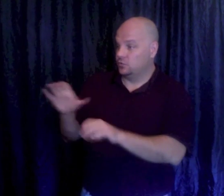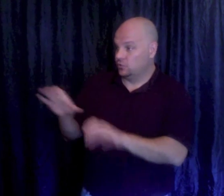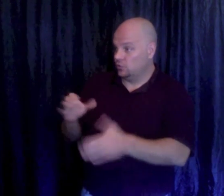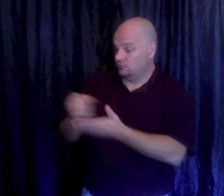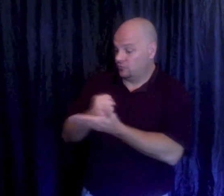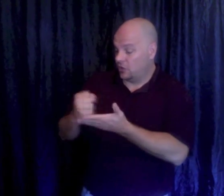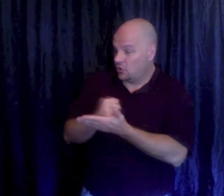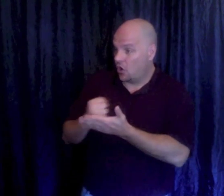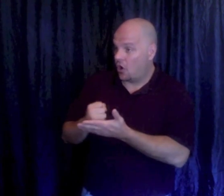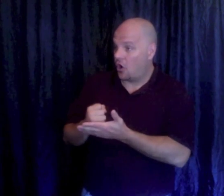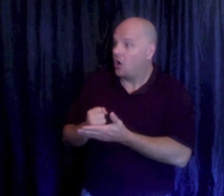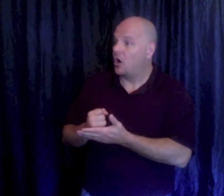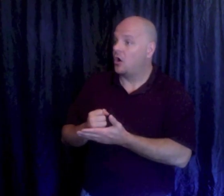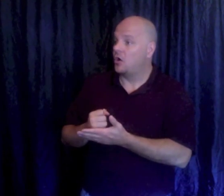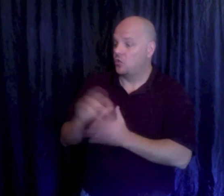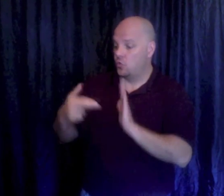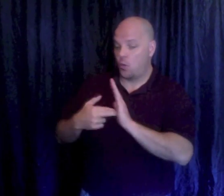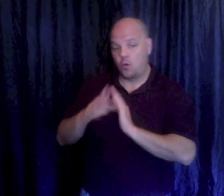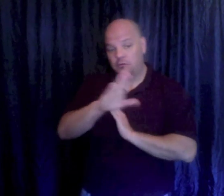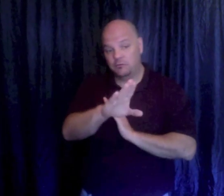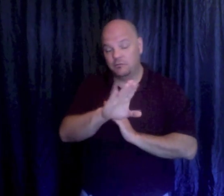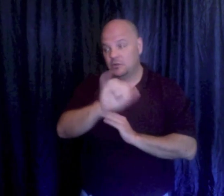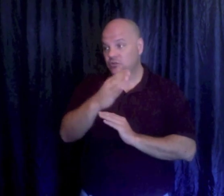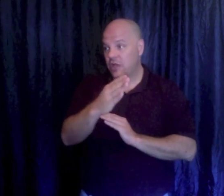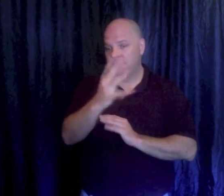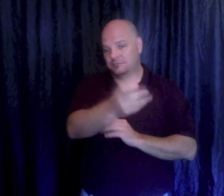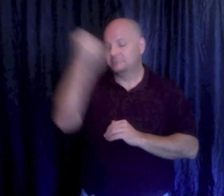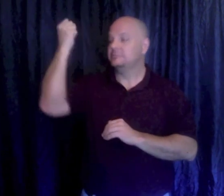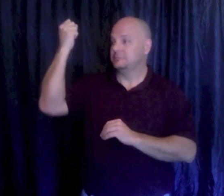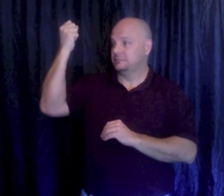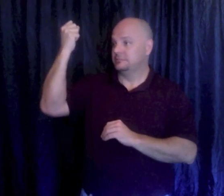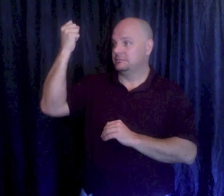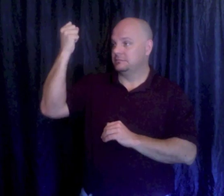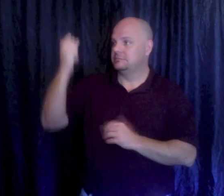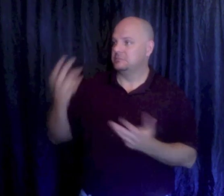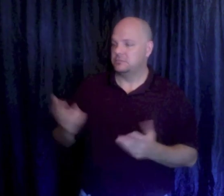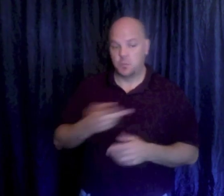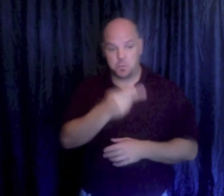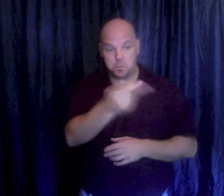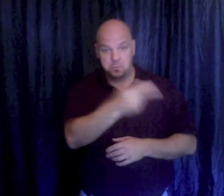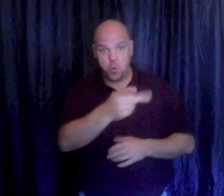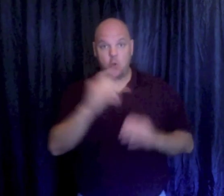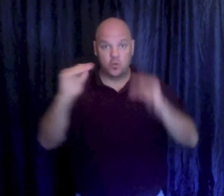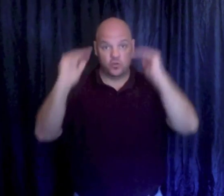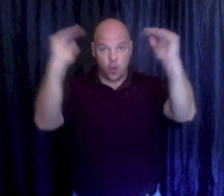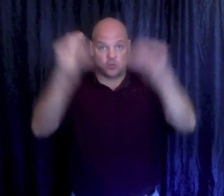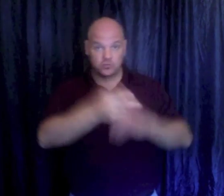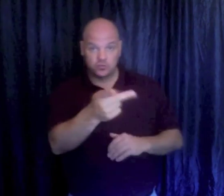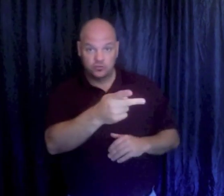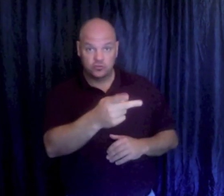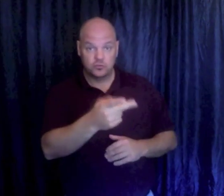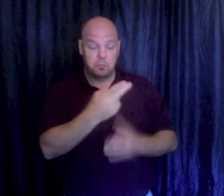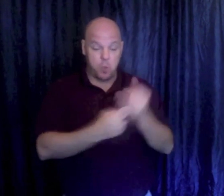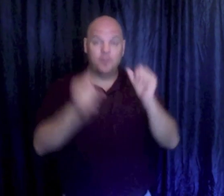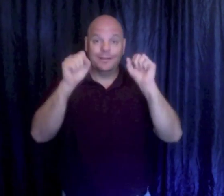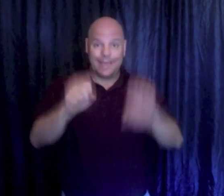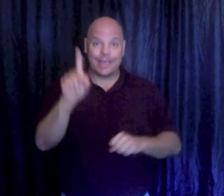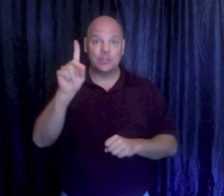of this other person. So they're both adults. They both could do it. Just like